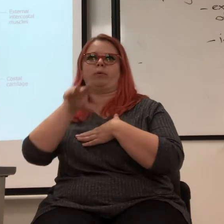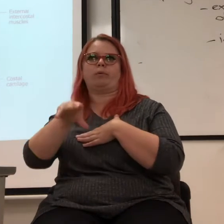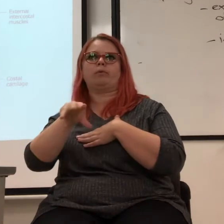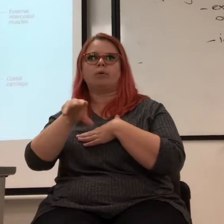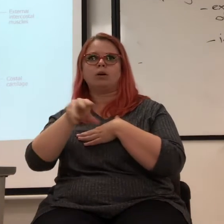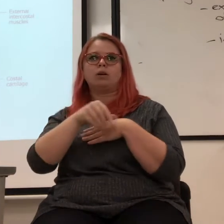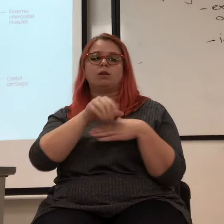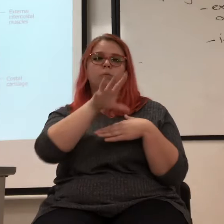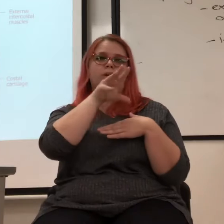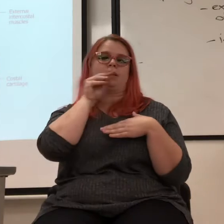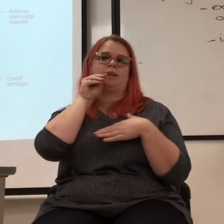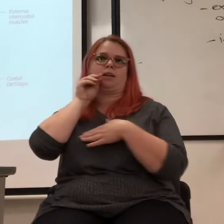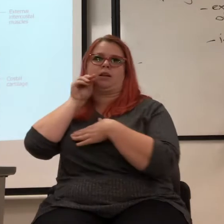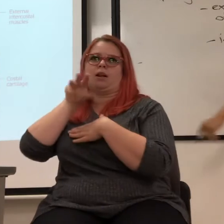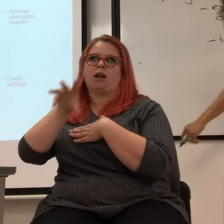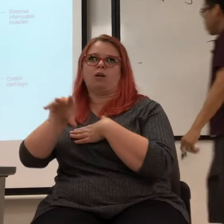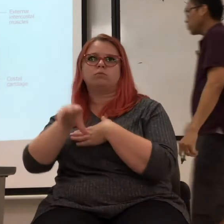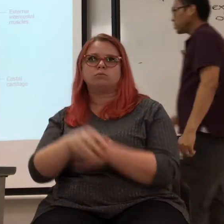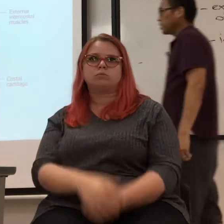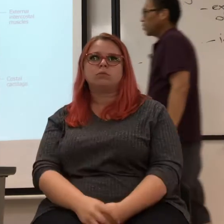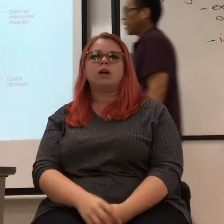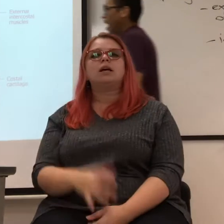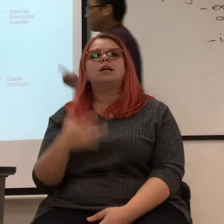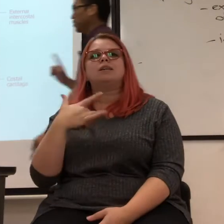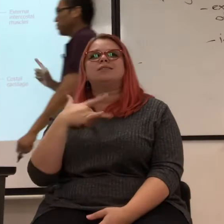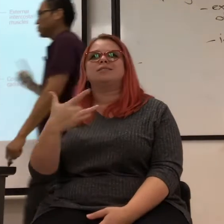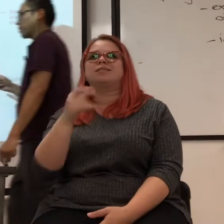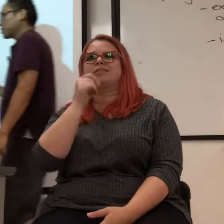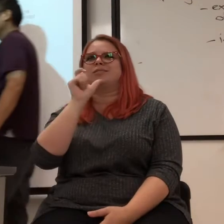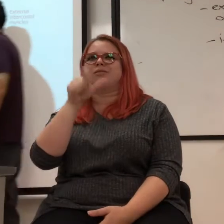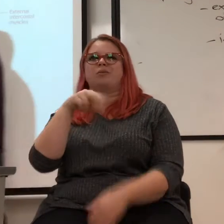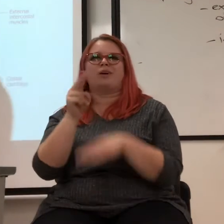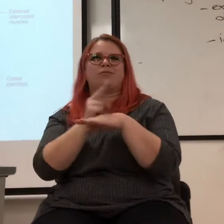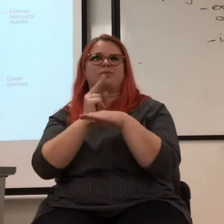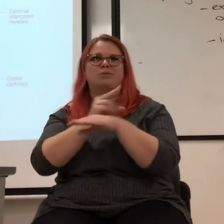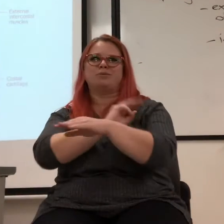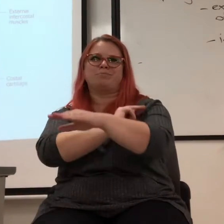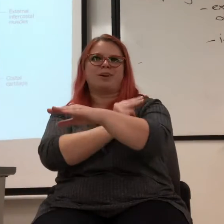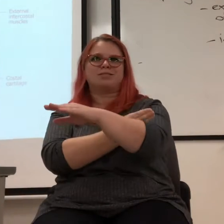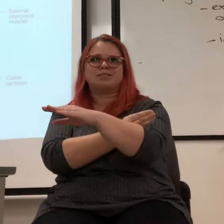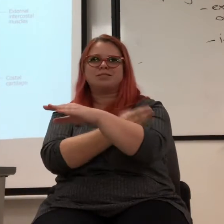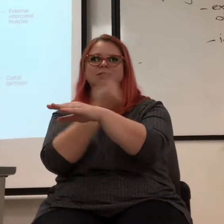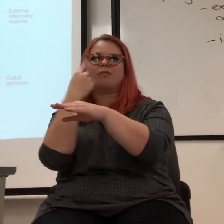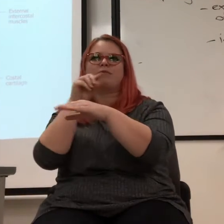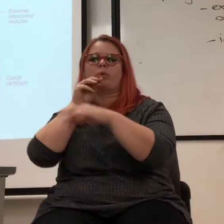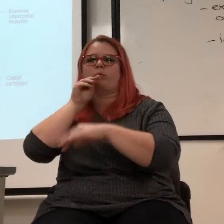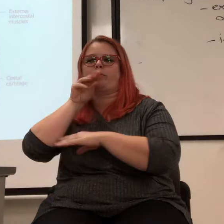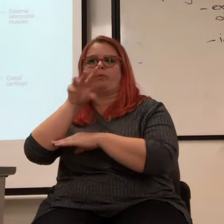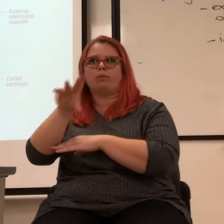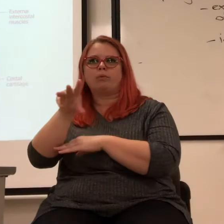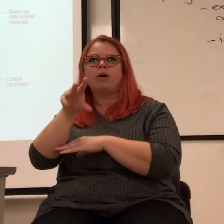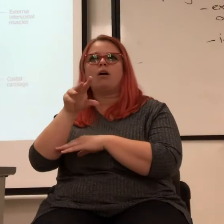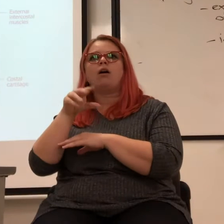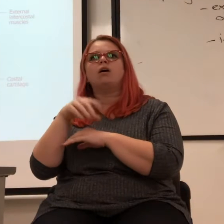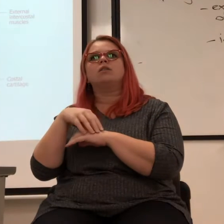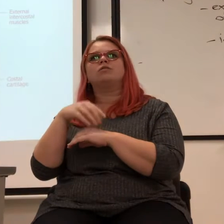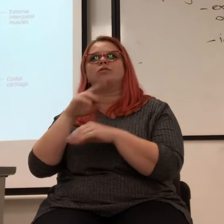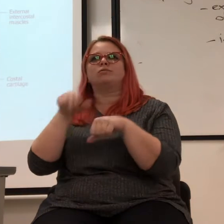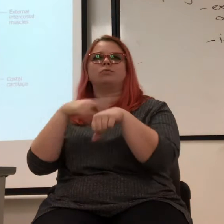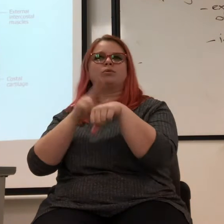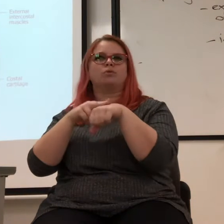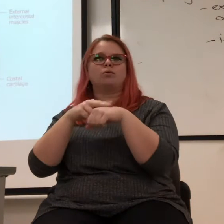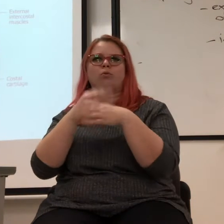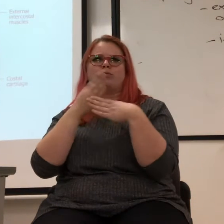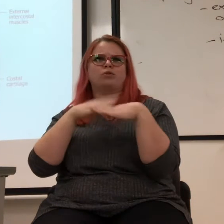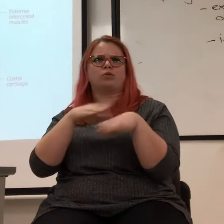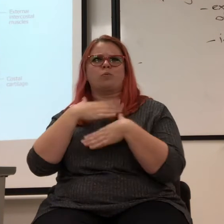You breathe in, you breathe out. You usually don't have to use muscles for breathing out. Normal quiet breathing, as you're all